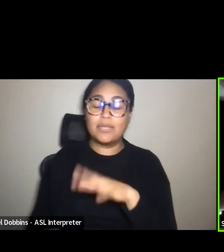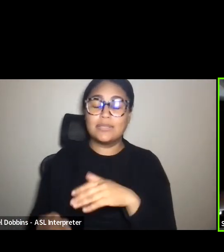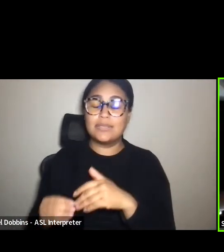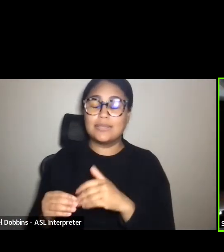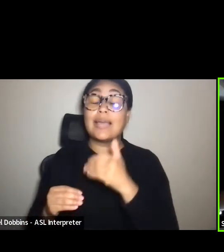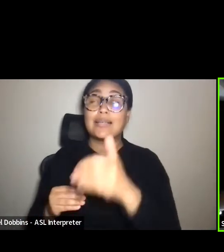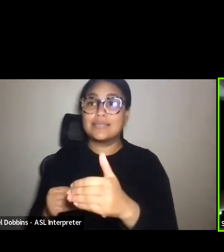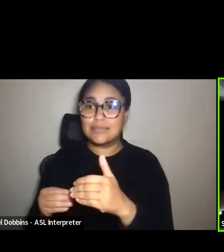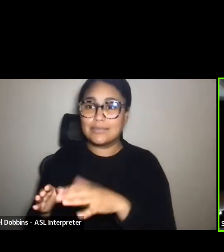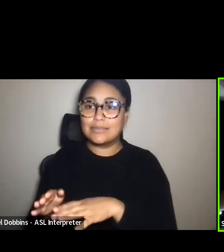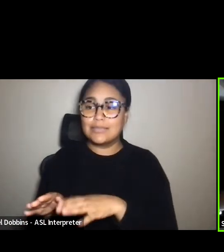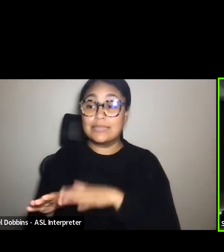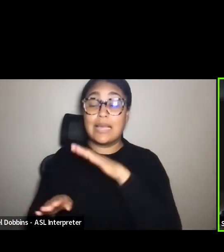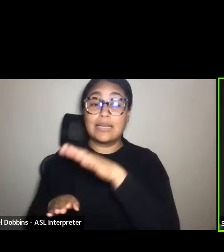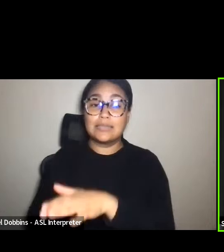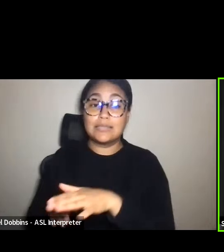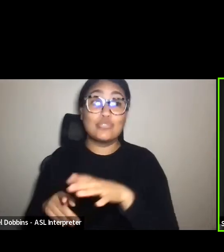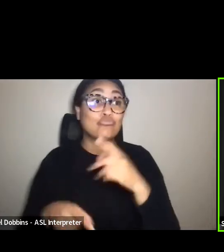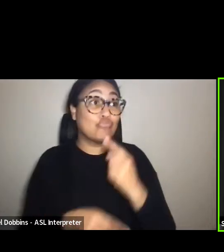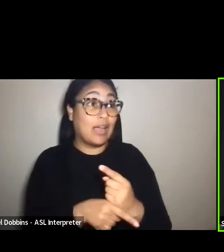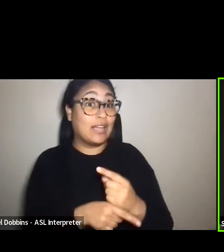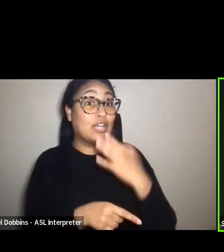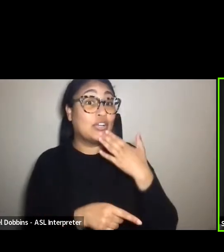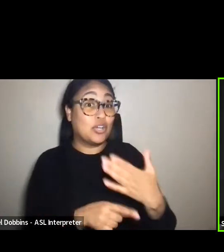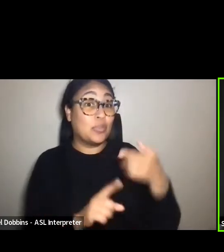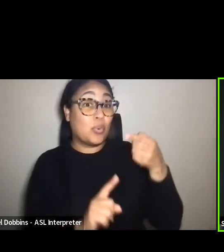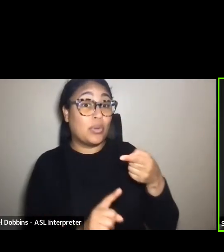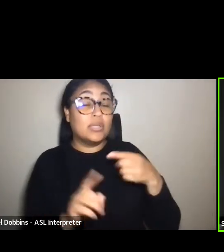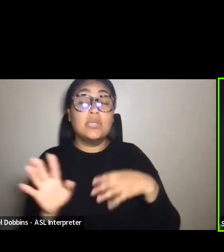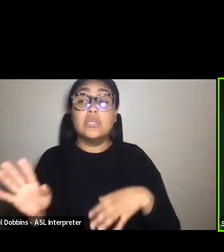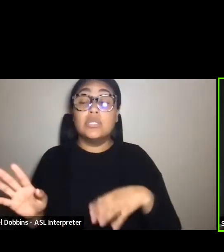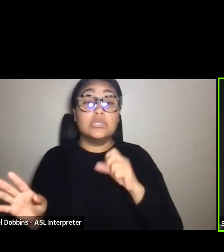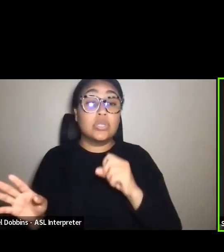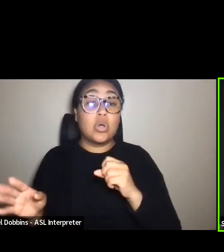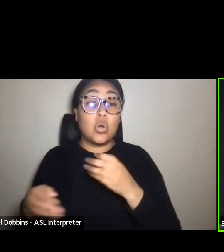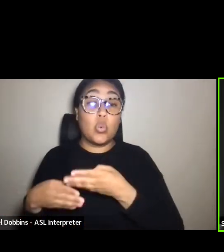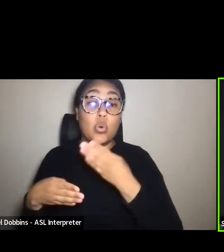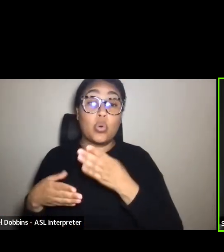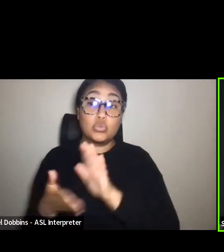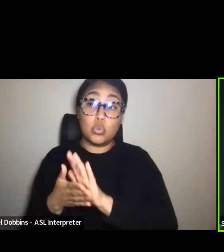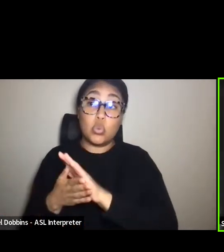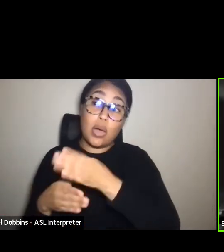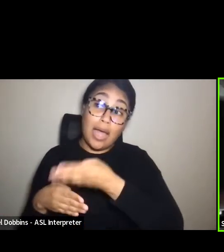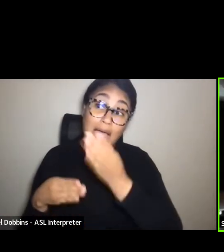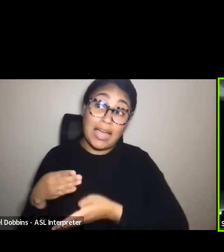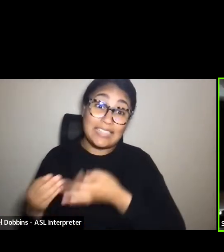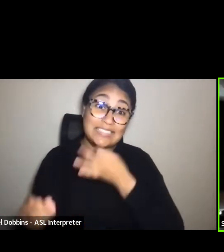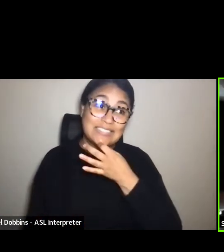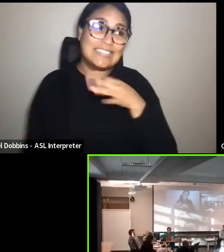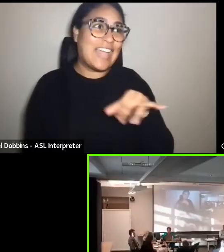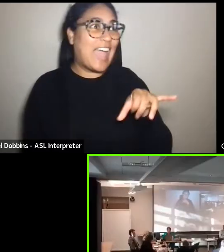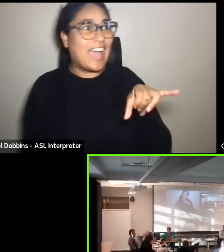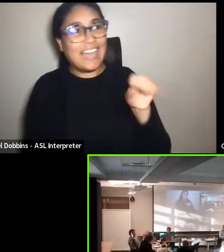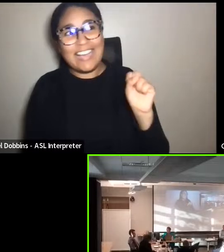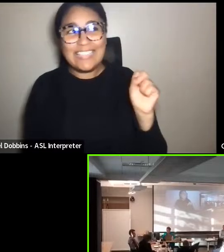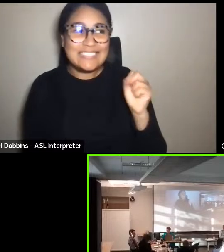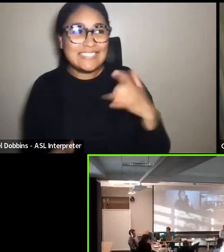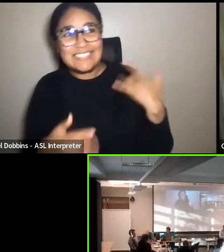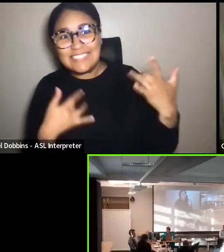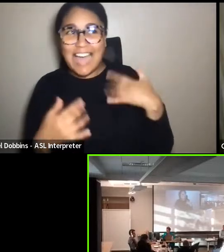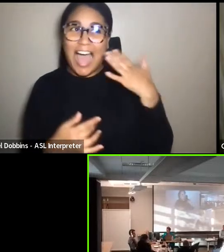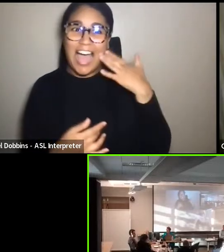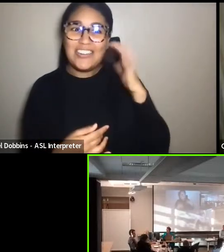Right. Good point. Yes. So we're gonna end school. Yes. Right. I kind